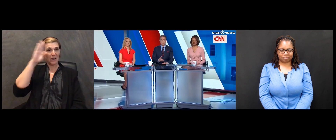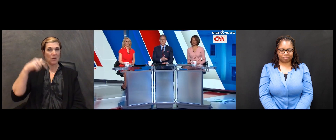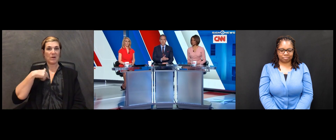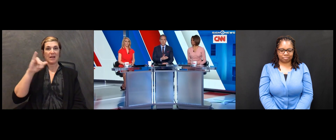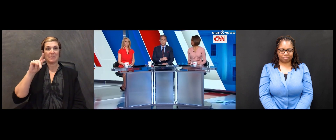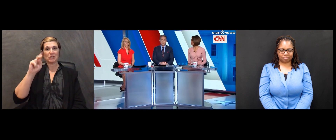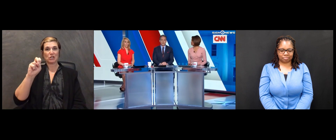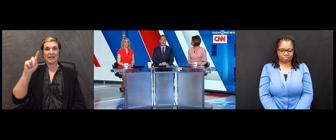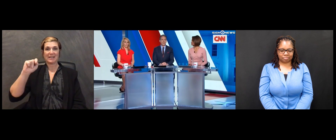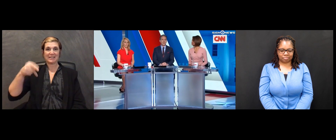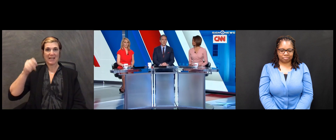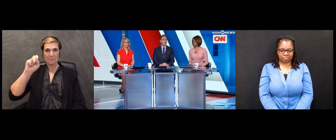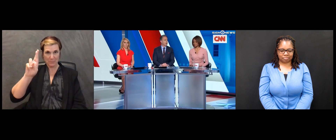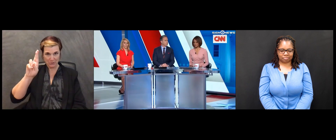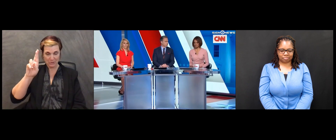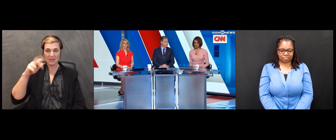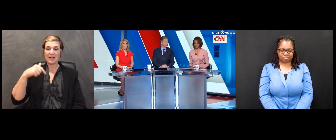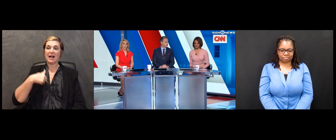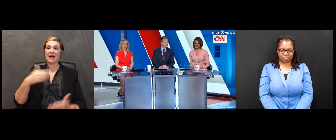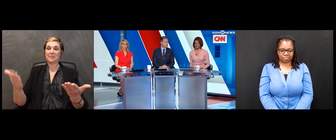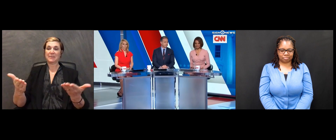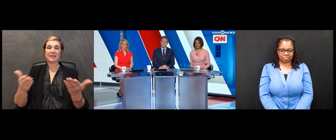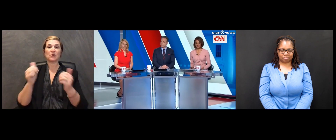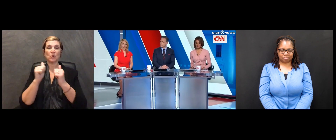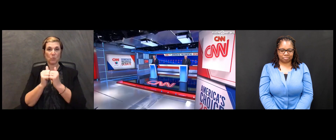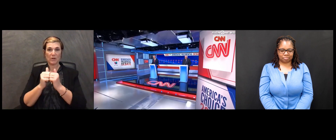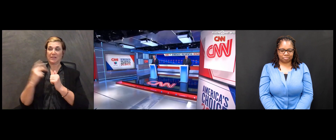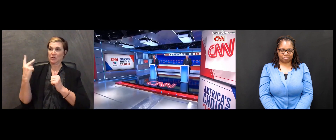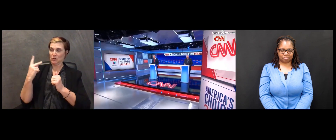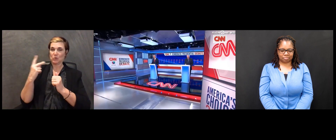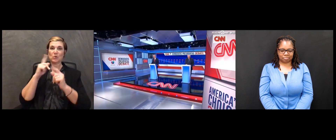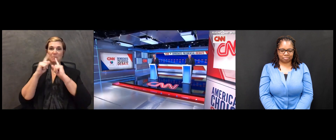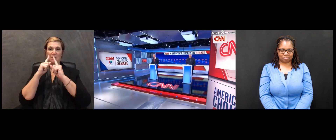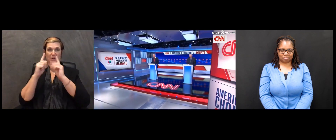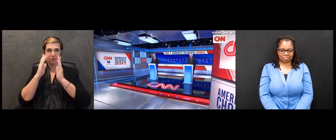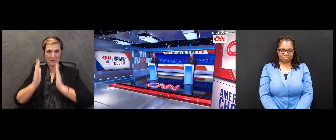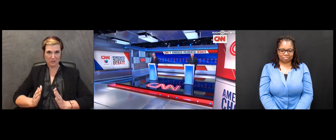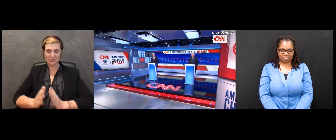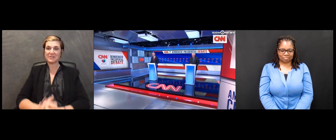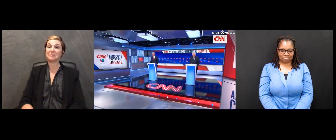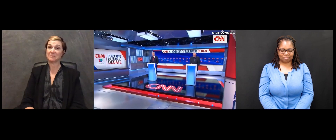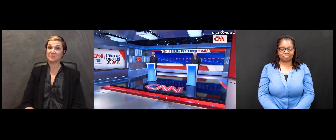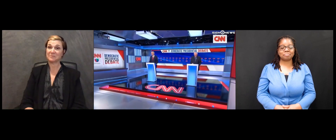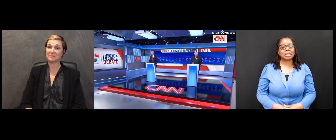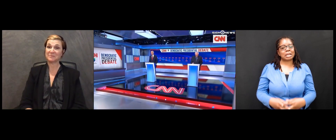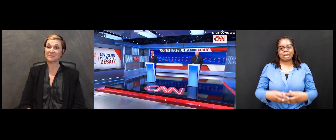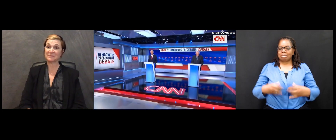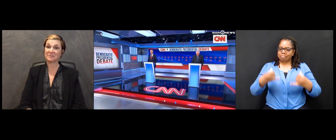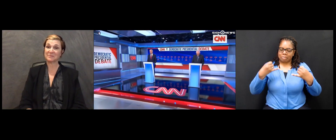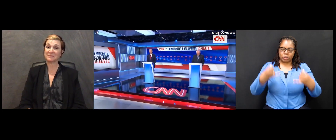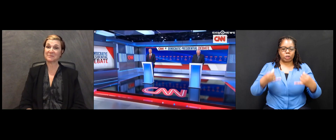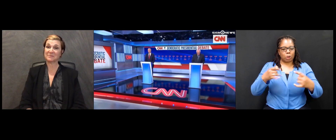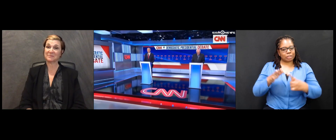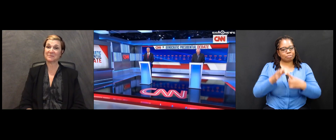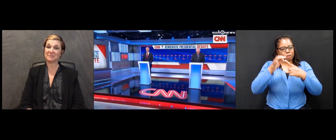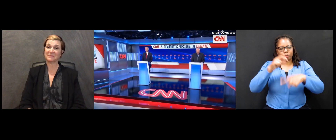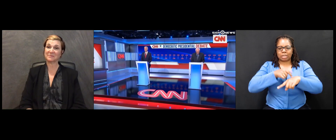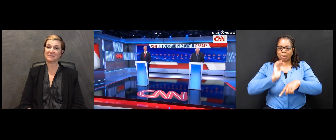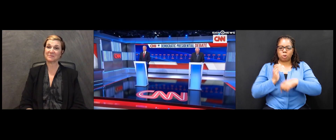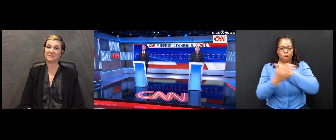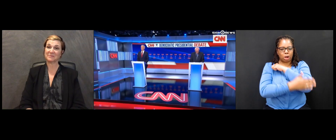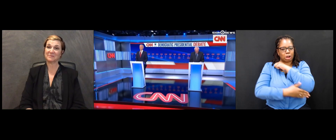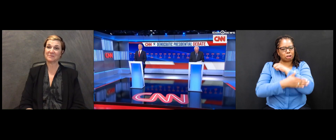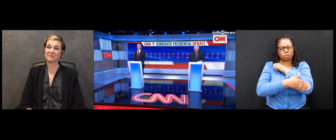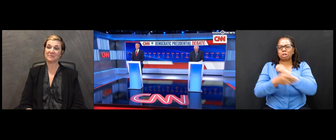Bash and Univision's Ilya Calderon. We come together tonight at an extraordinary time in our country when people are worried about